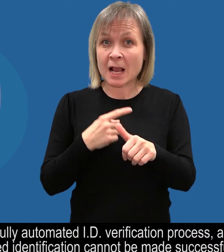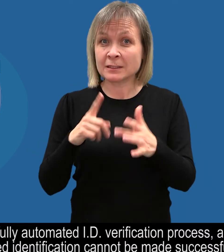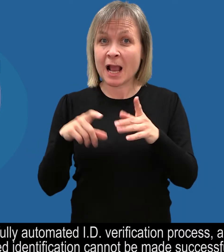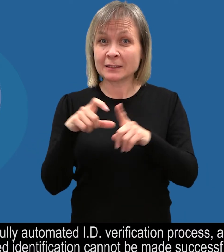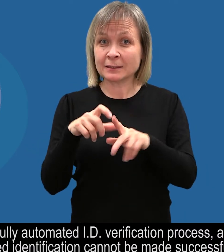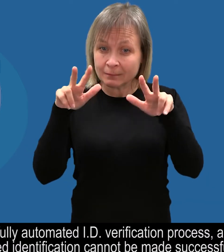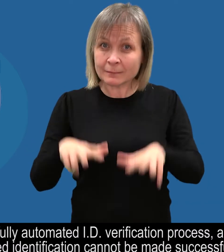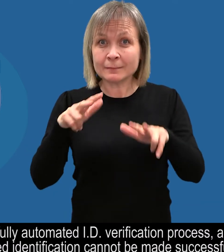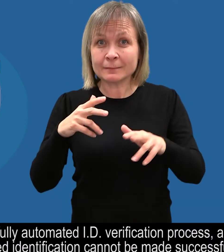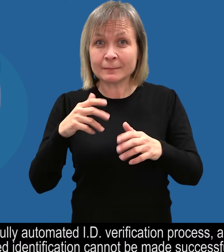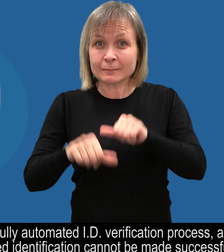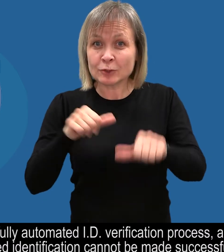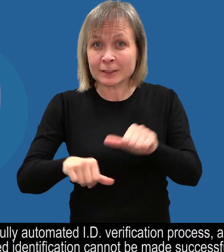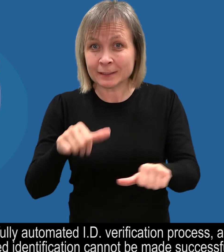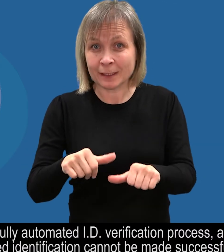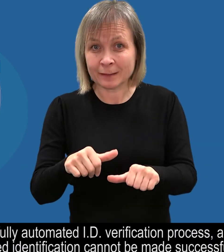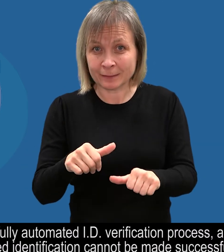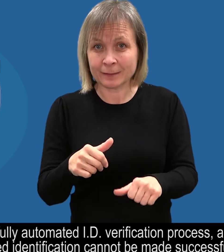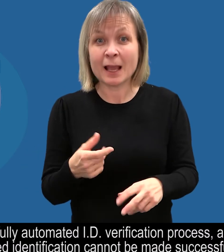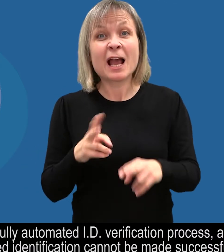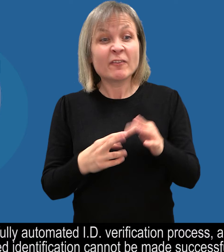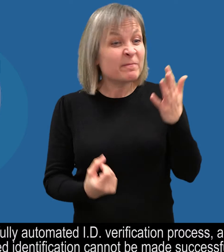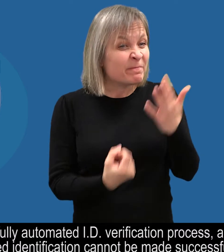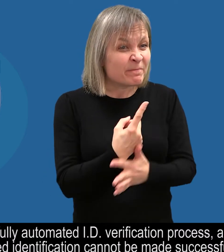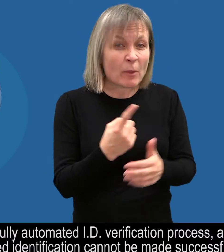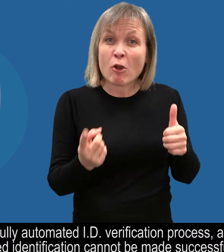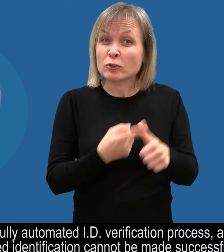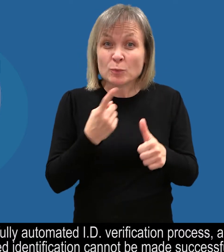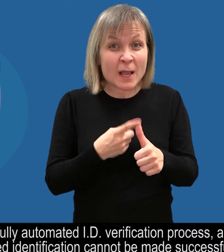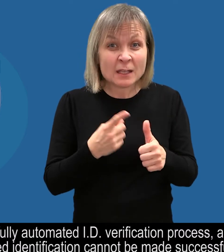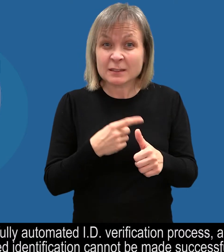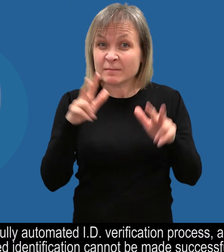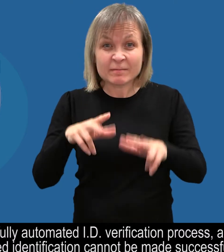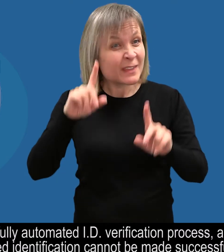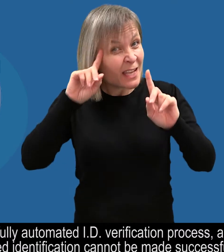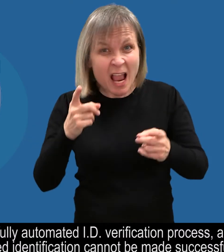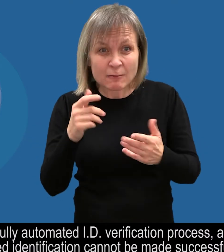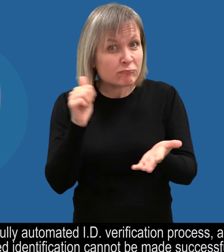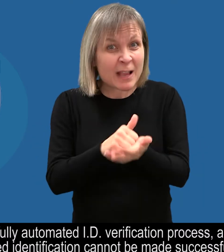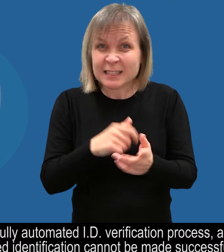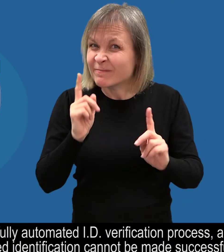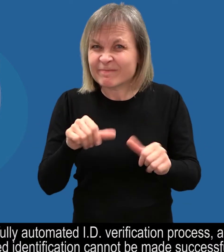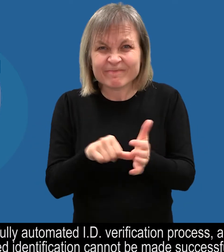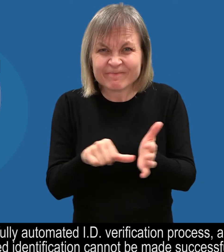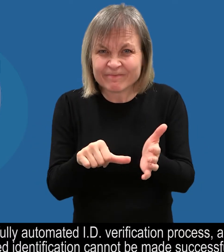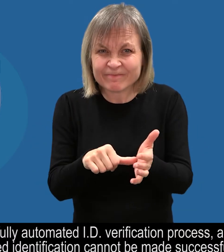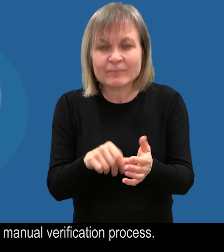Jumio provides a fully automated ID verification process, and where an automated identification cannot be made